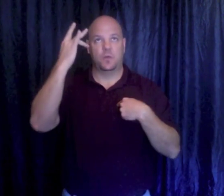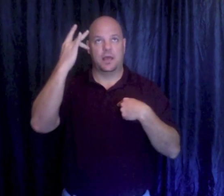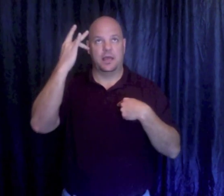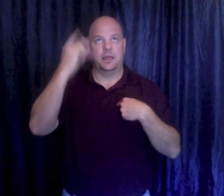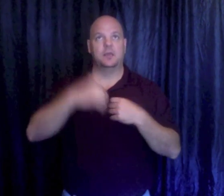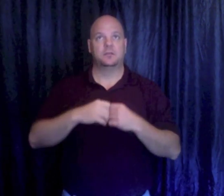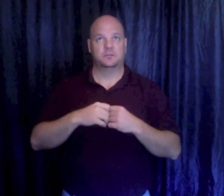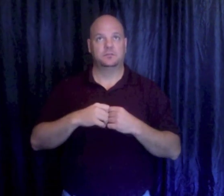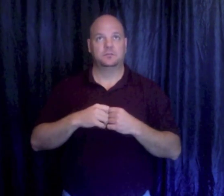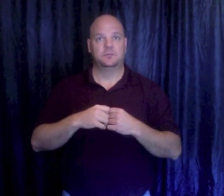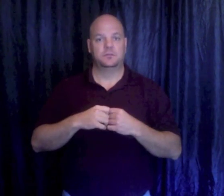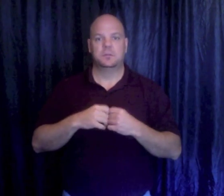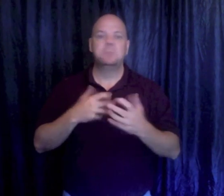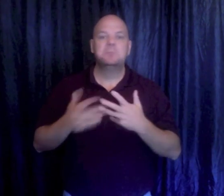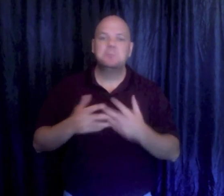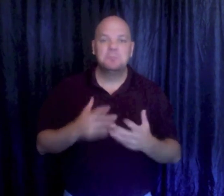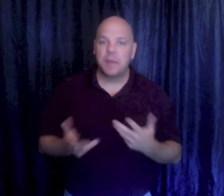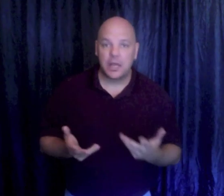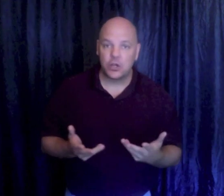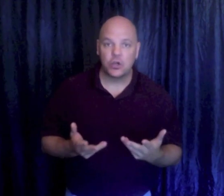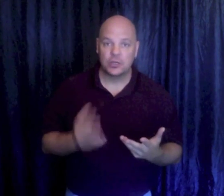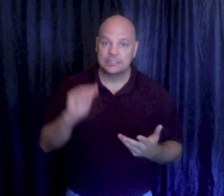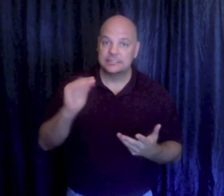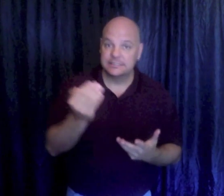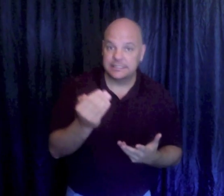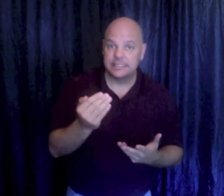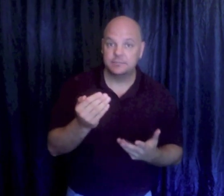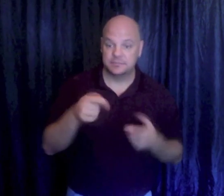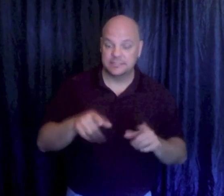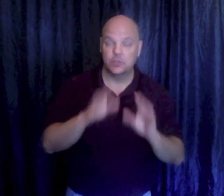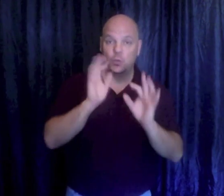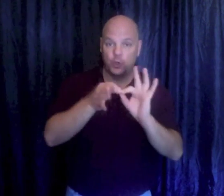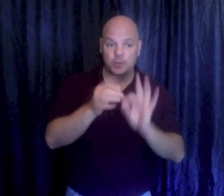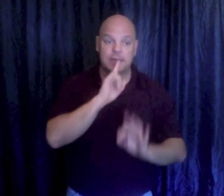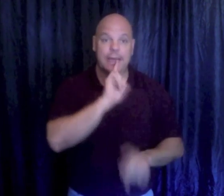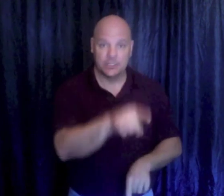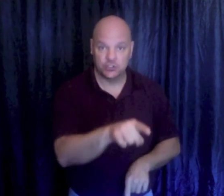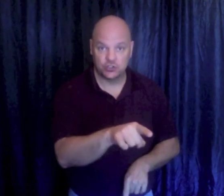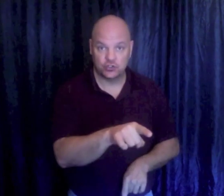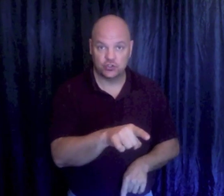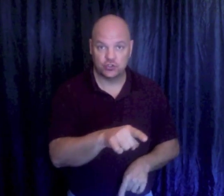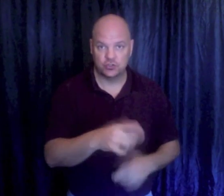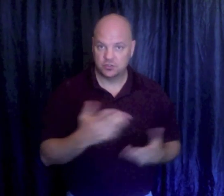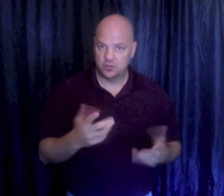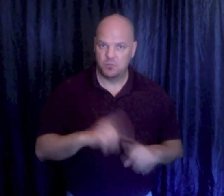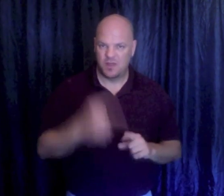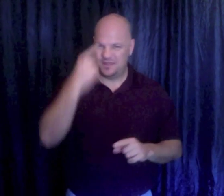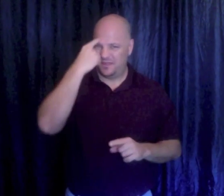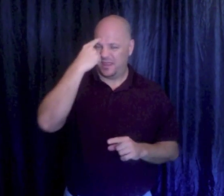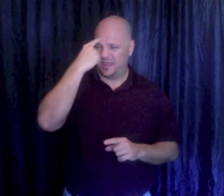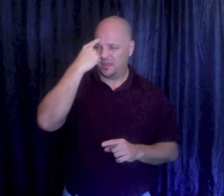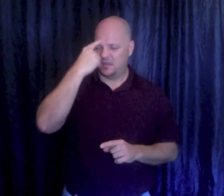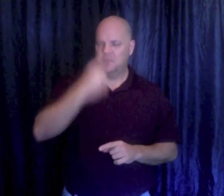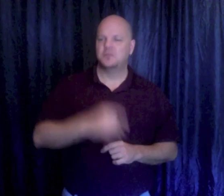Even if it seems like what we're doing is an interpretation, but think about what would happen if I give the